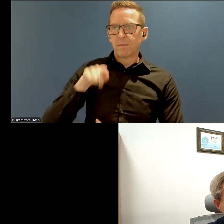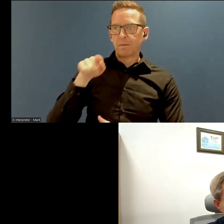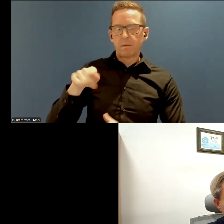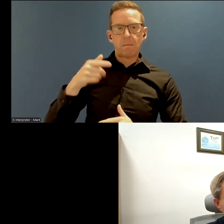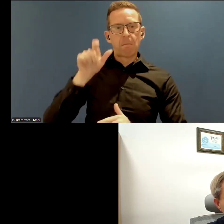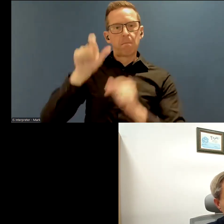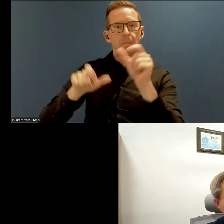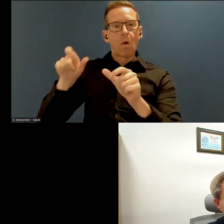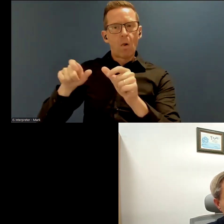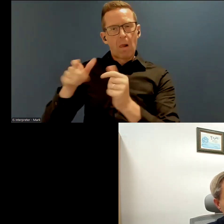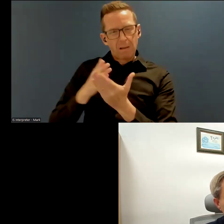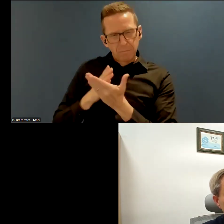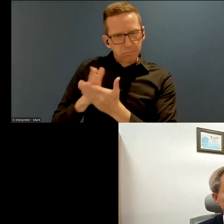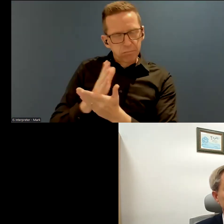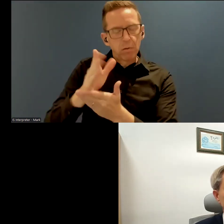Psychiatry.